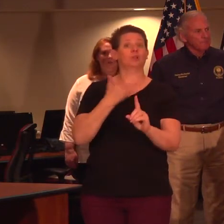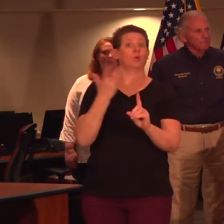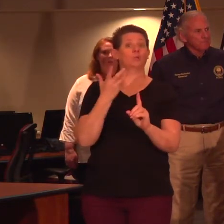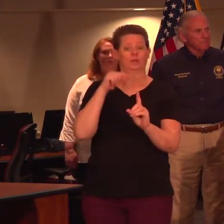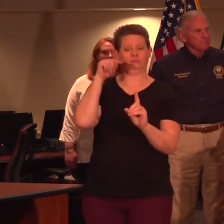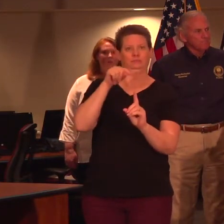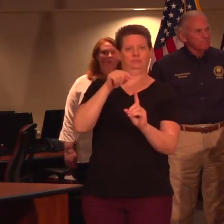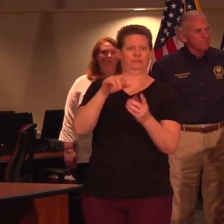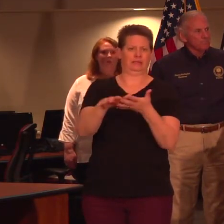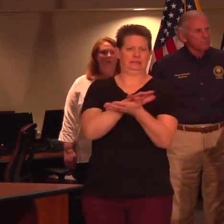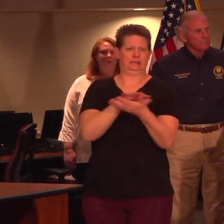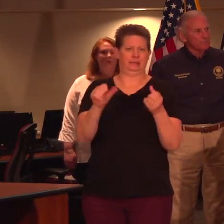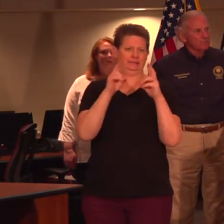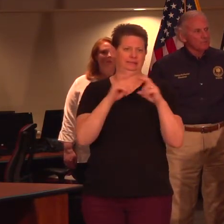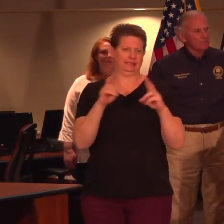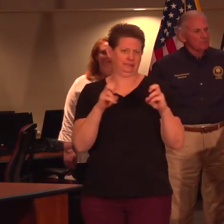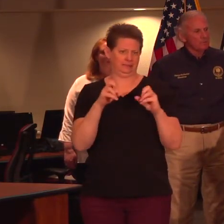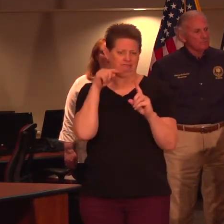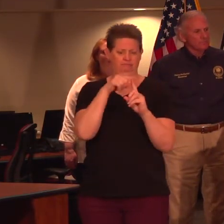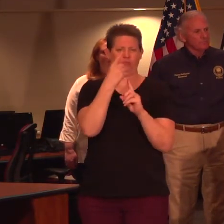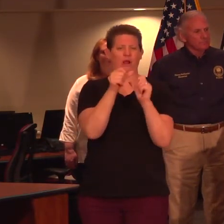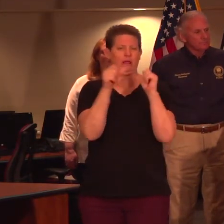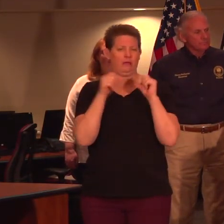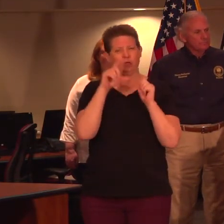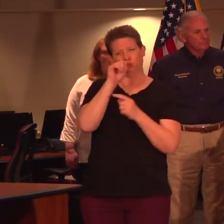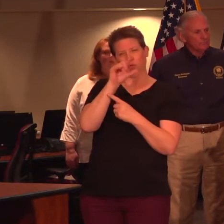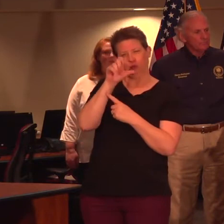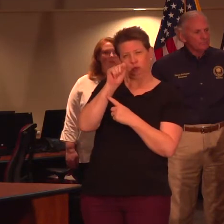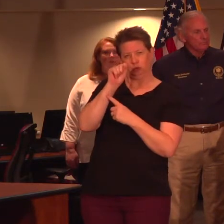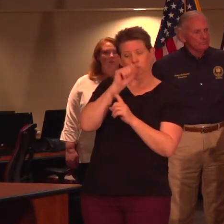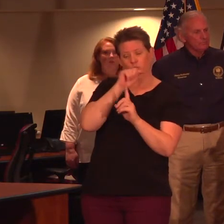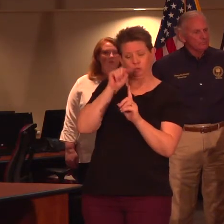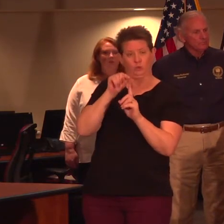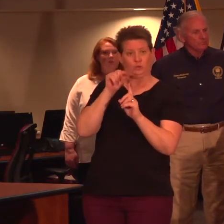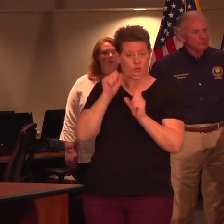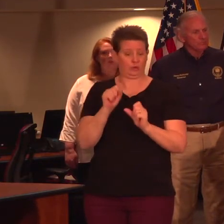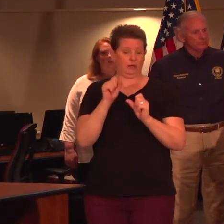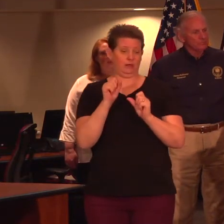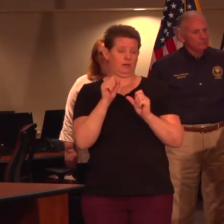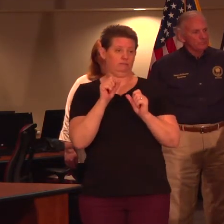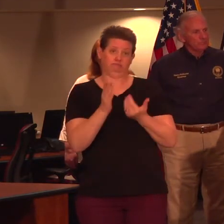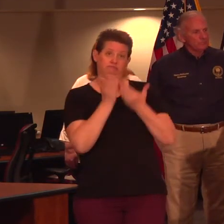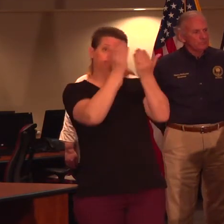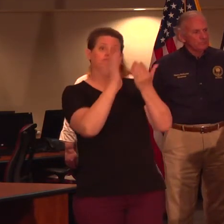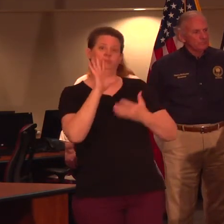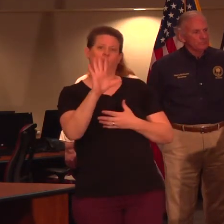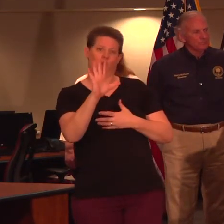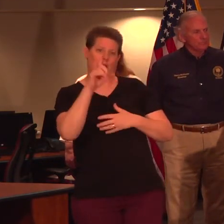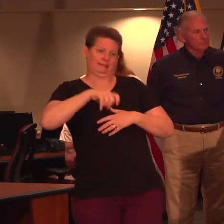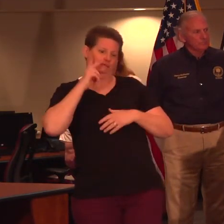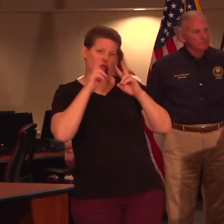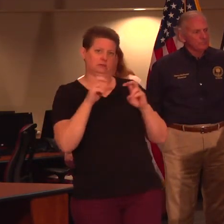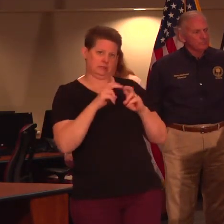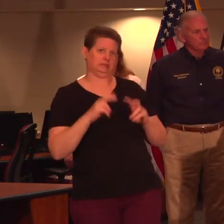a damage assessment section in there. There's a module in there under the tools section that allows you to submit a damage assessment and